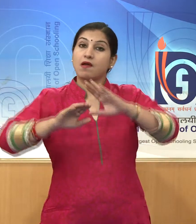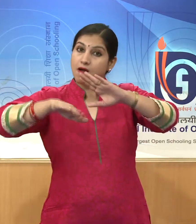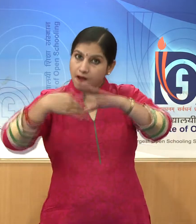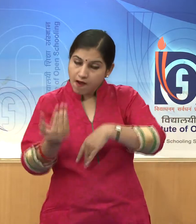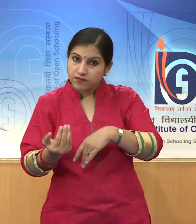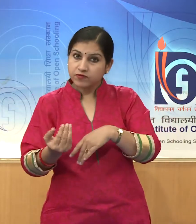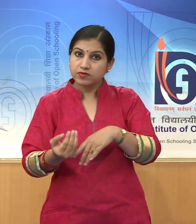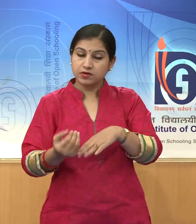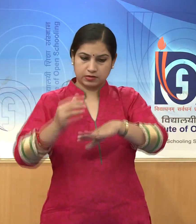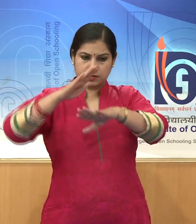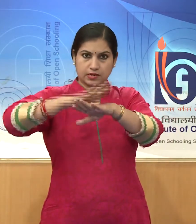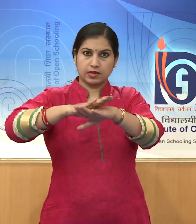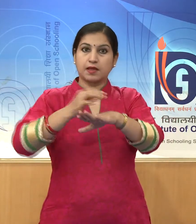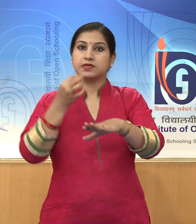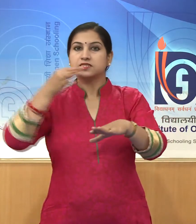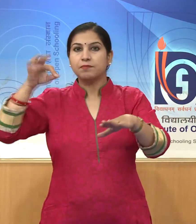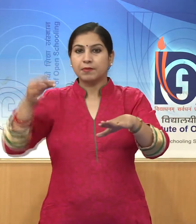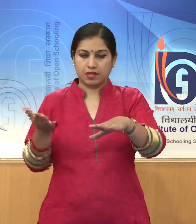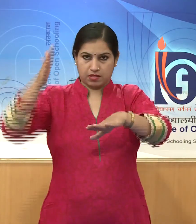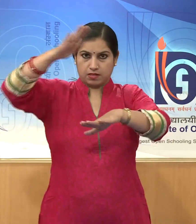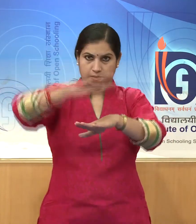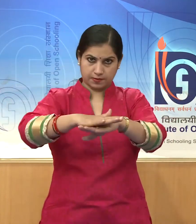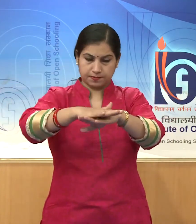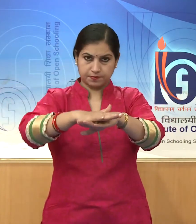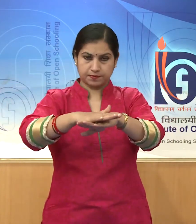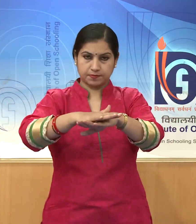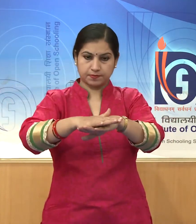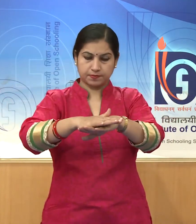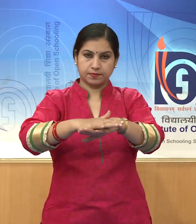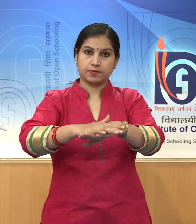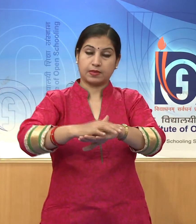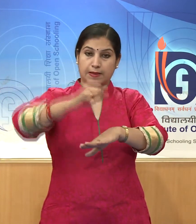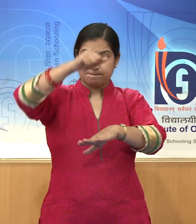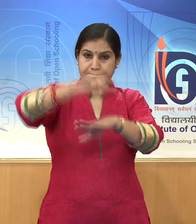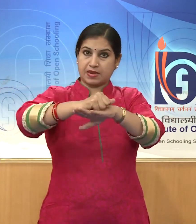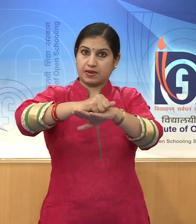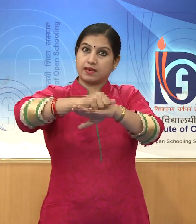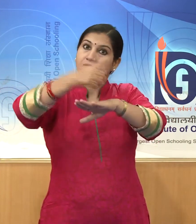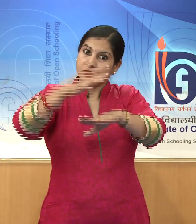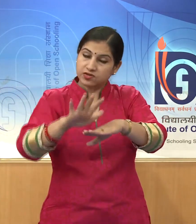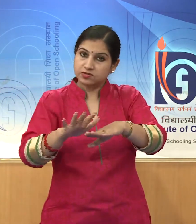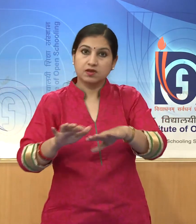After laying a damp paper on it, print is taken by